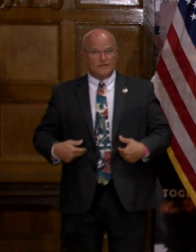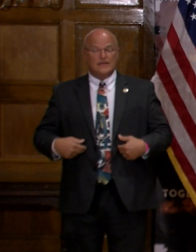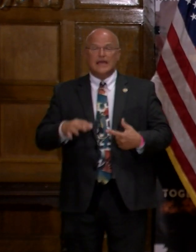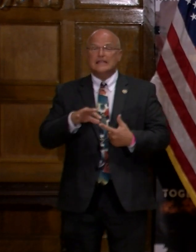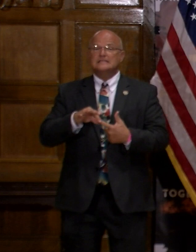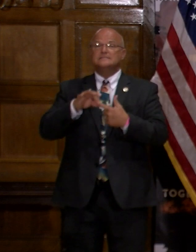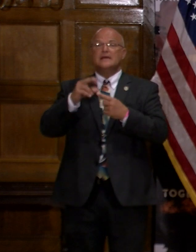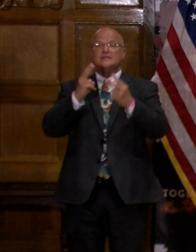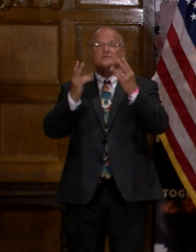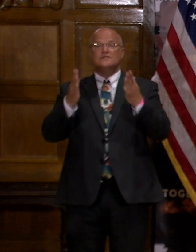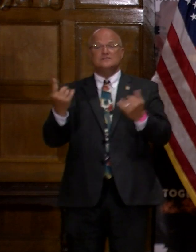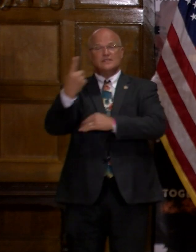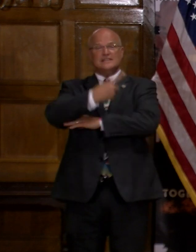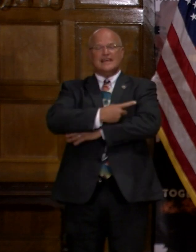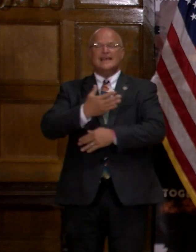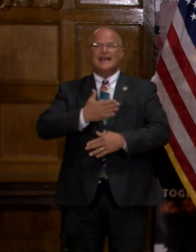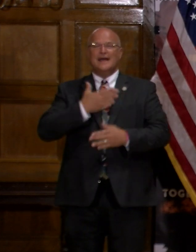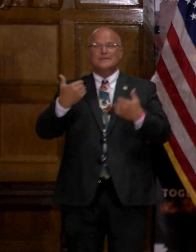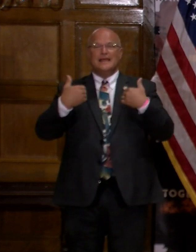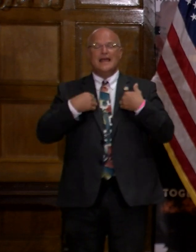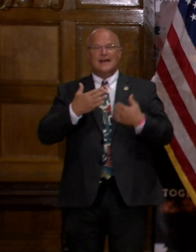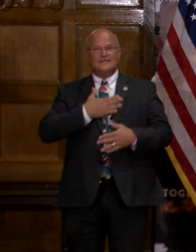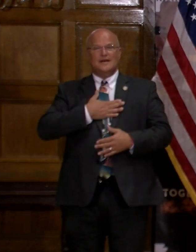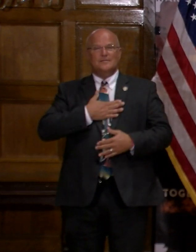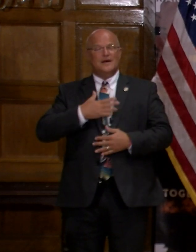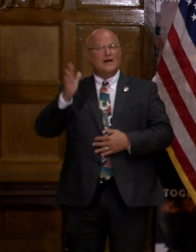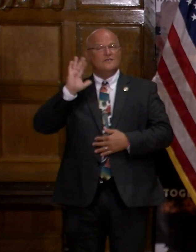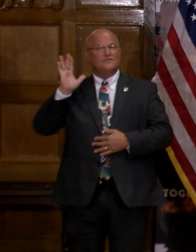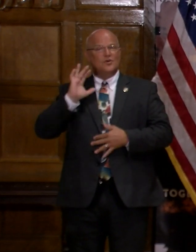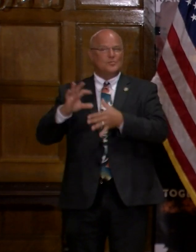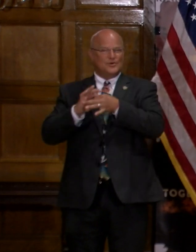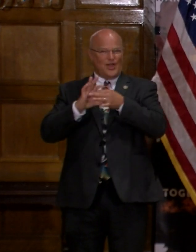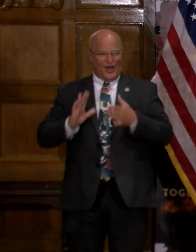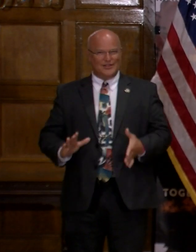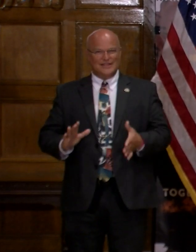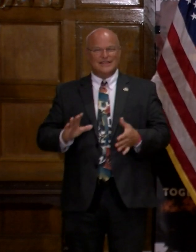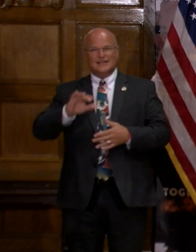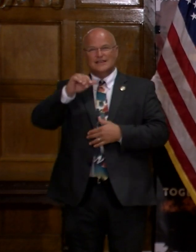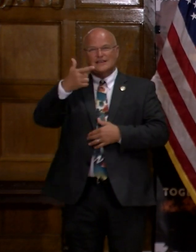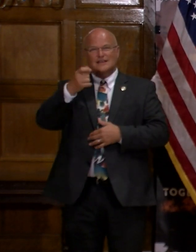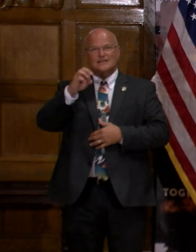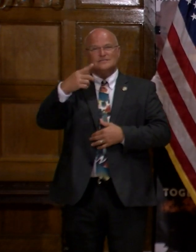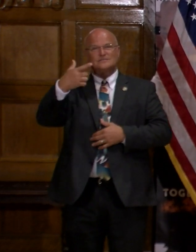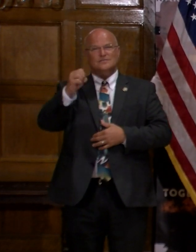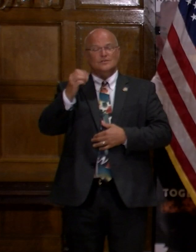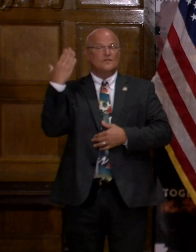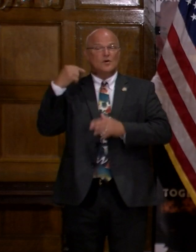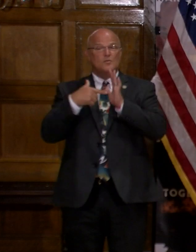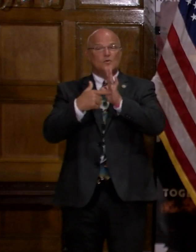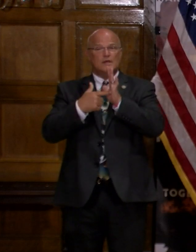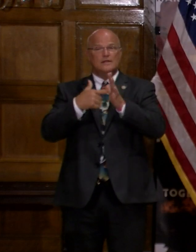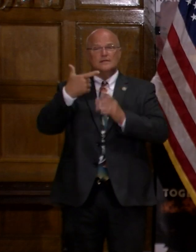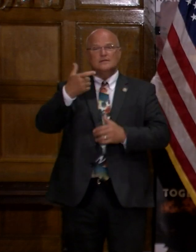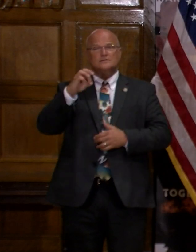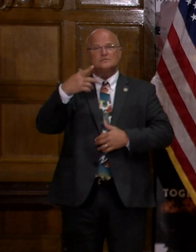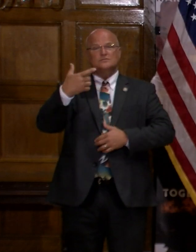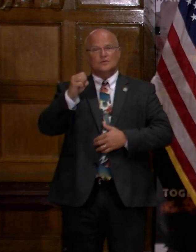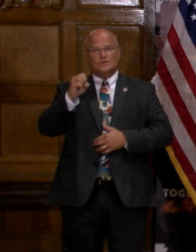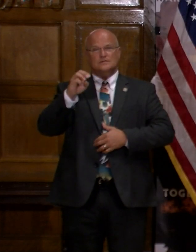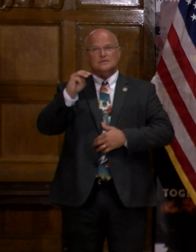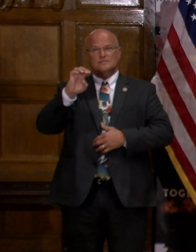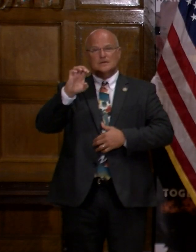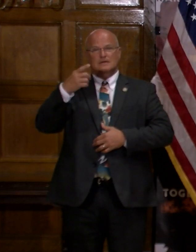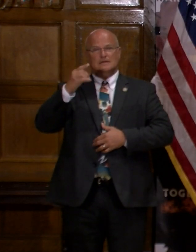our special guest today, I'm pleased to be joined by my former colleague, former Representative George McGill, but